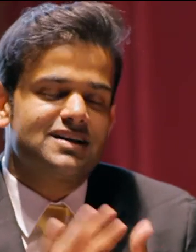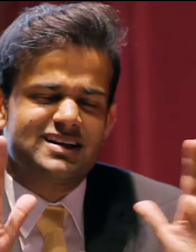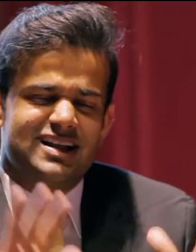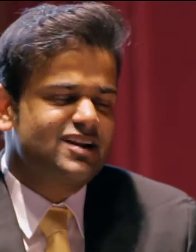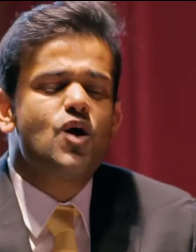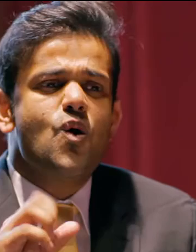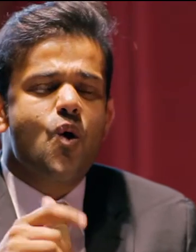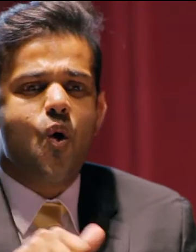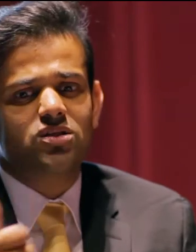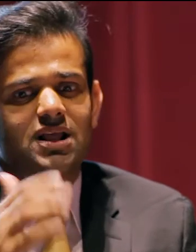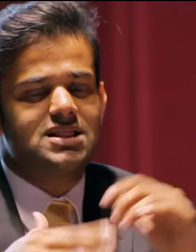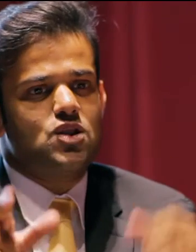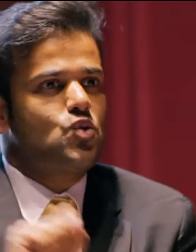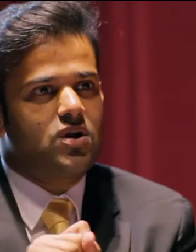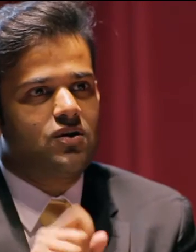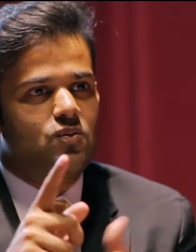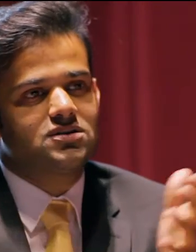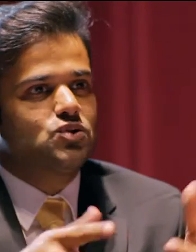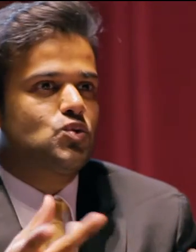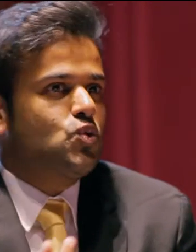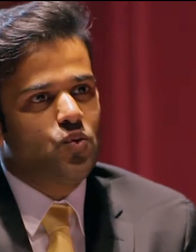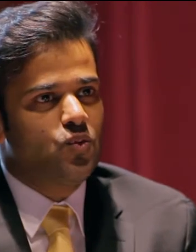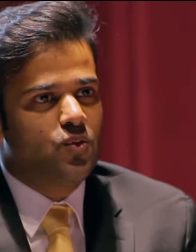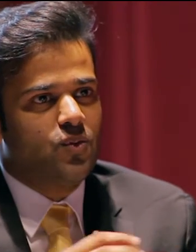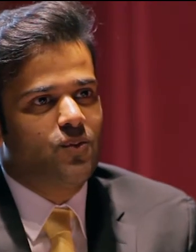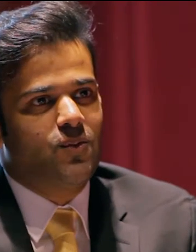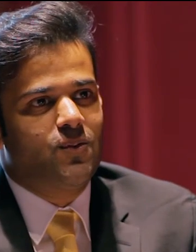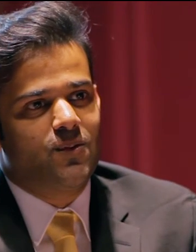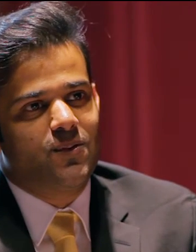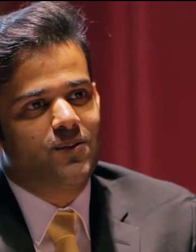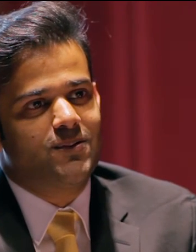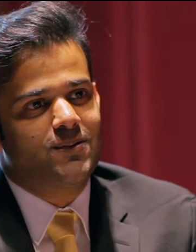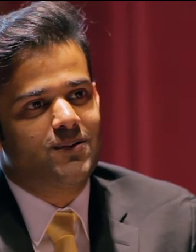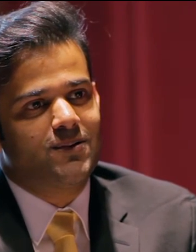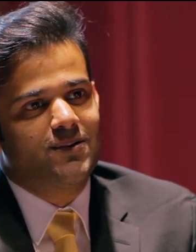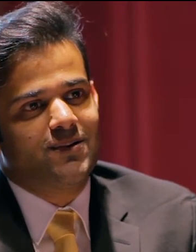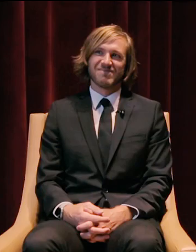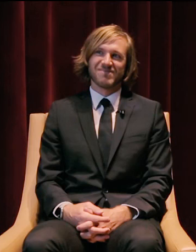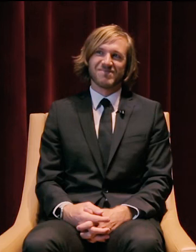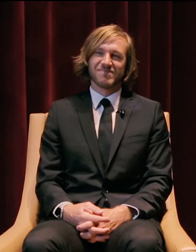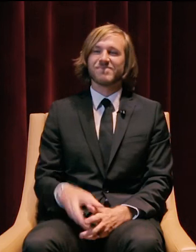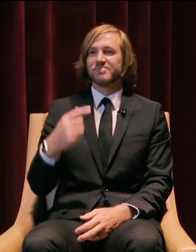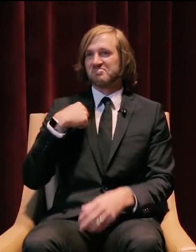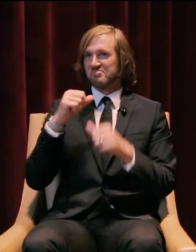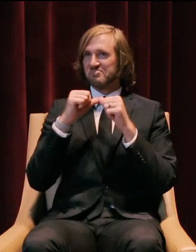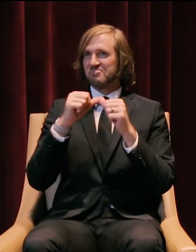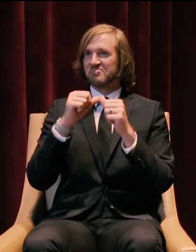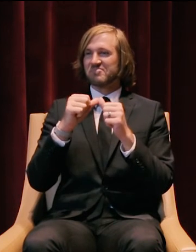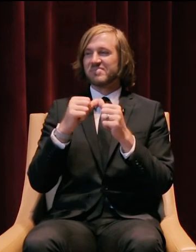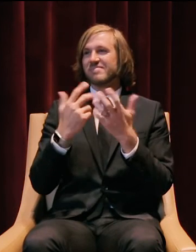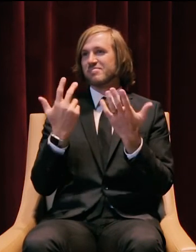Nice. That's great. And so, other than the work, what else do you do? I continue